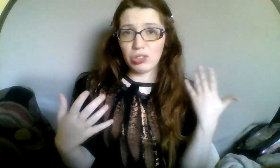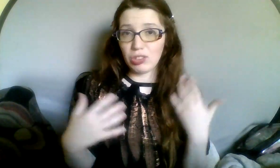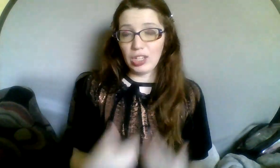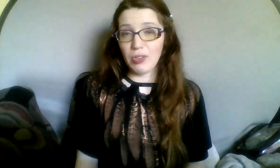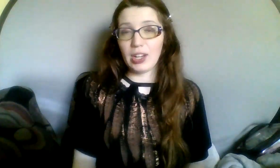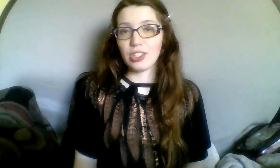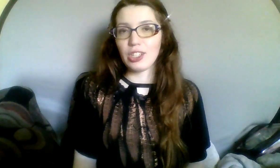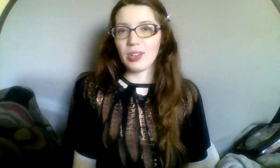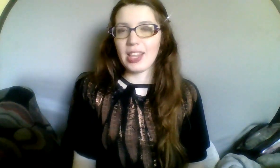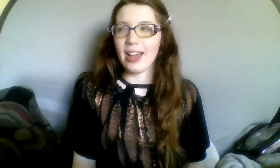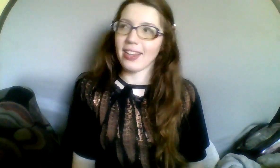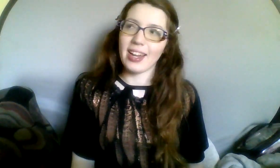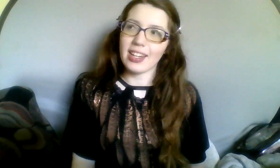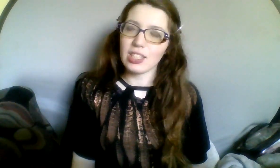didn't know what else to do with that line, so.